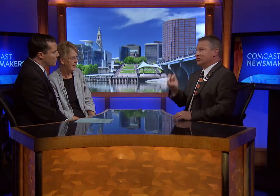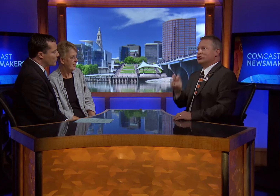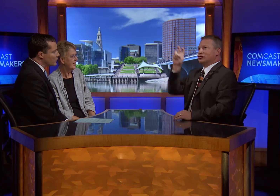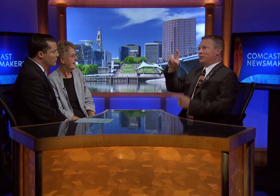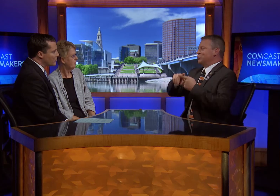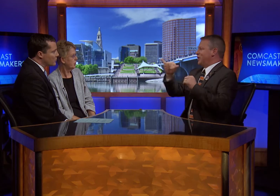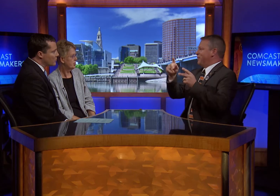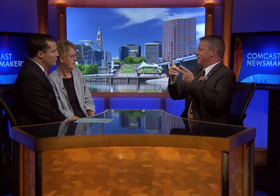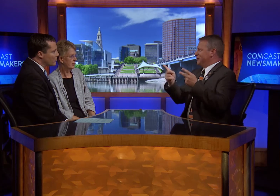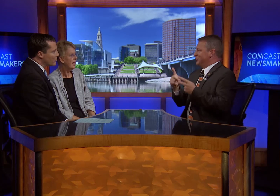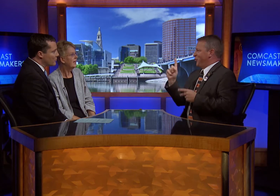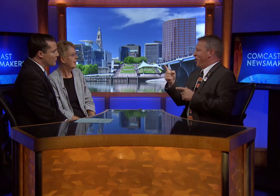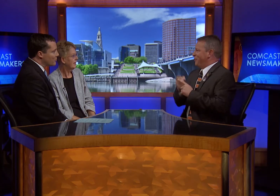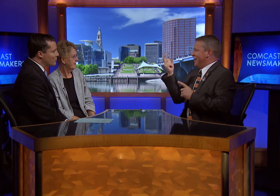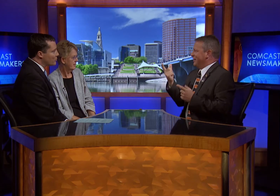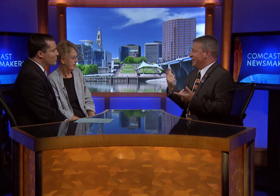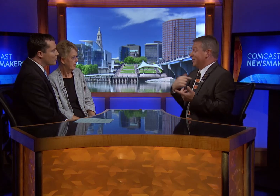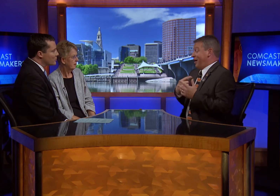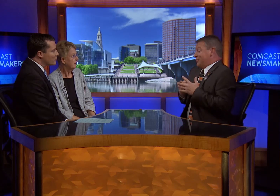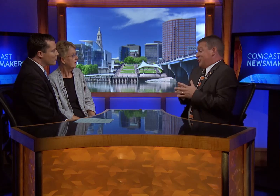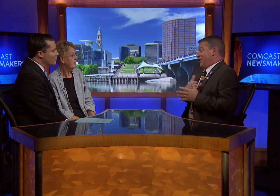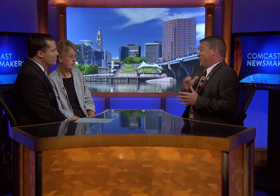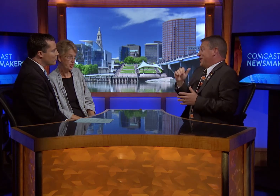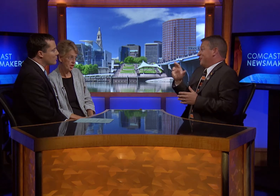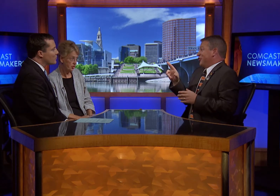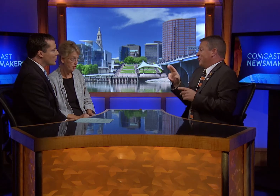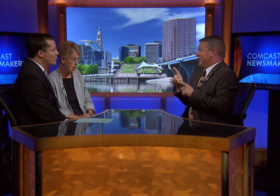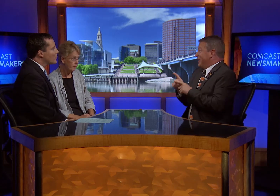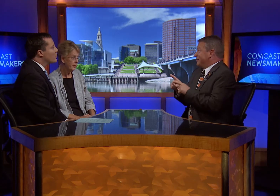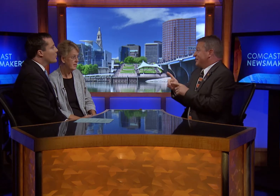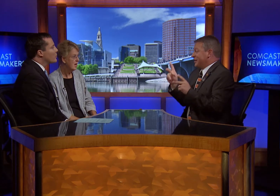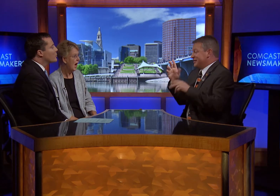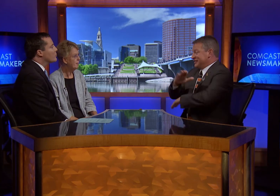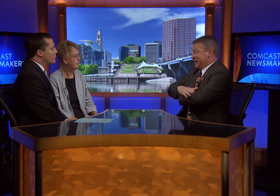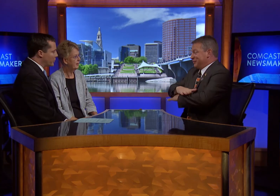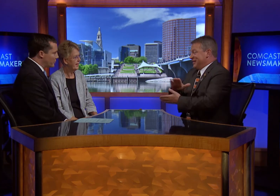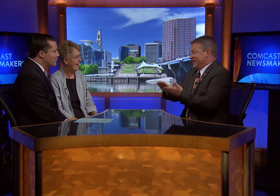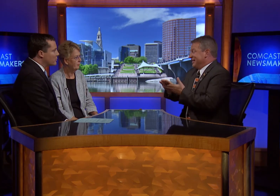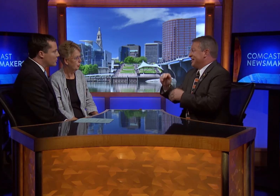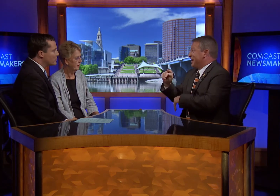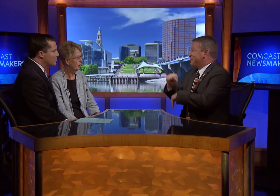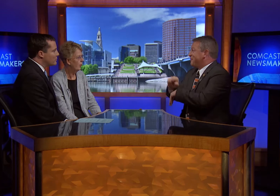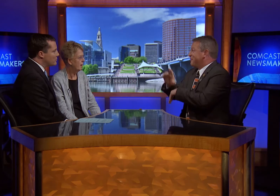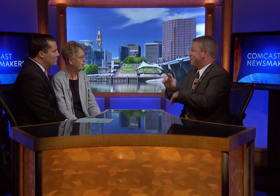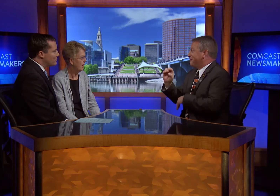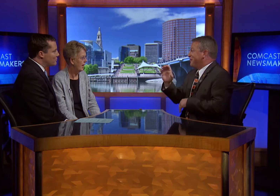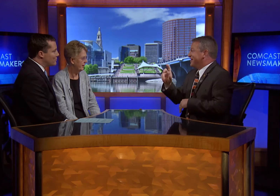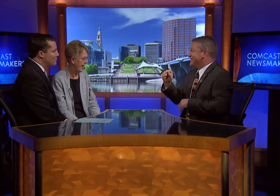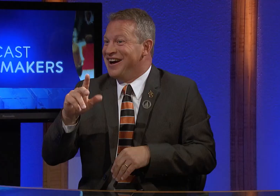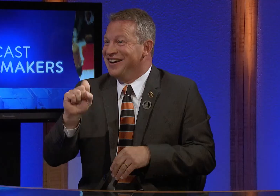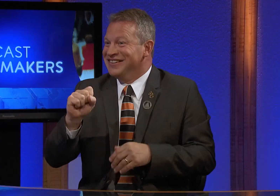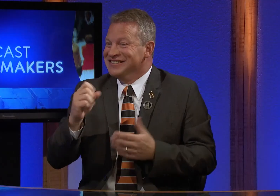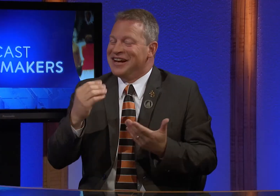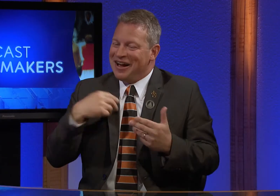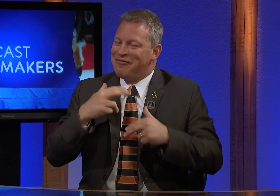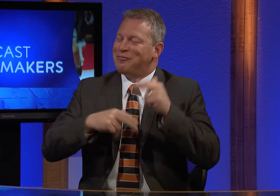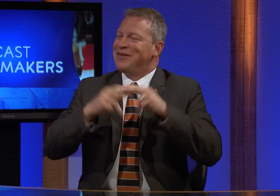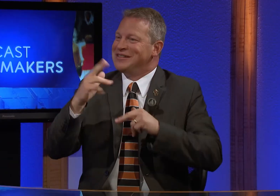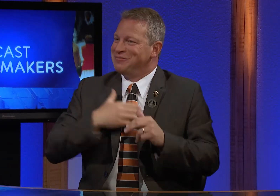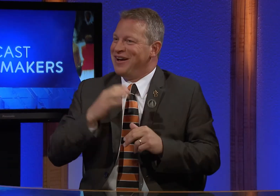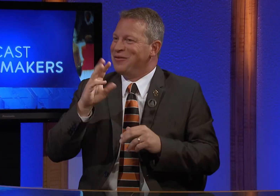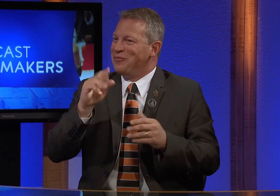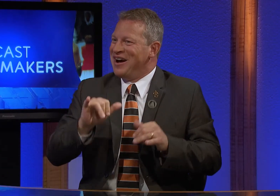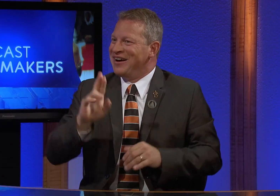see that a deaf person doesn't just jump to the top, but they have to work their way up the ladder. I